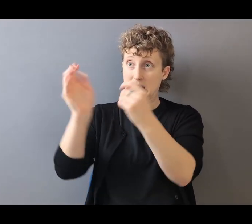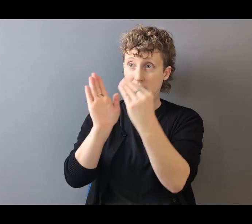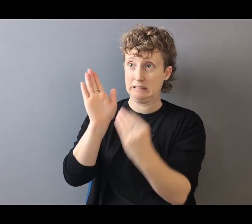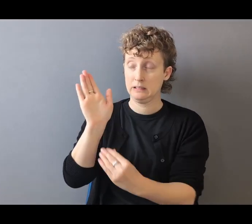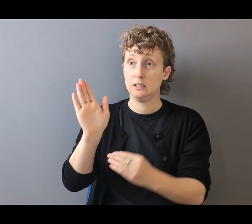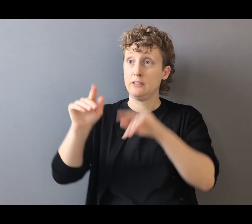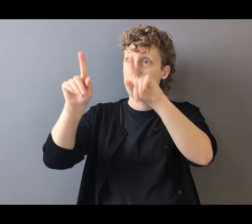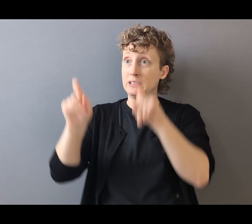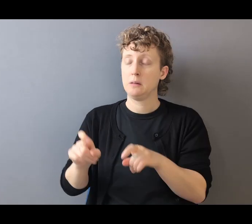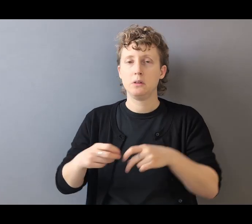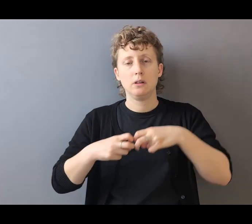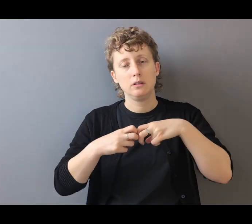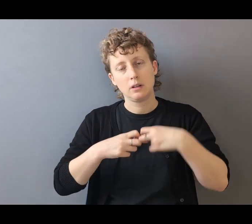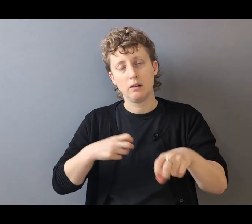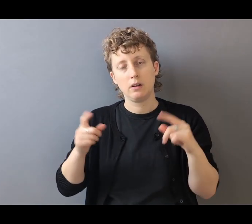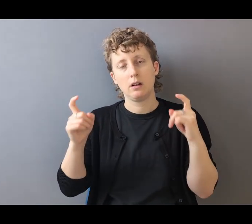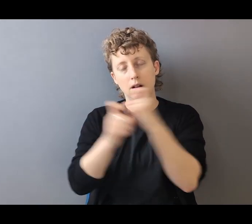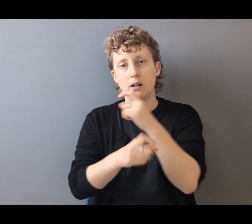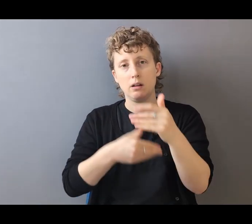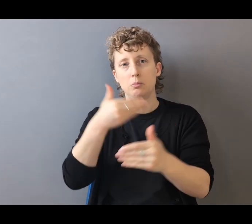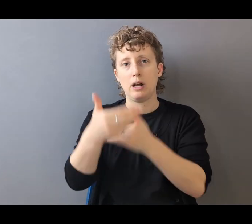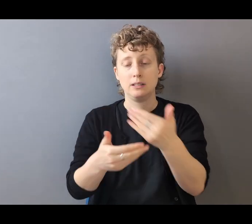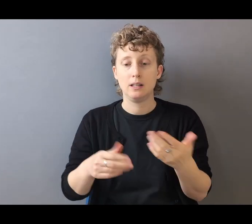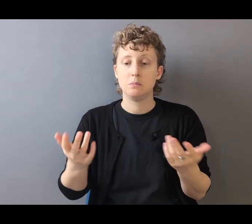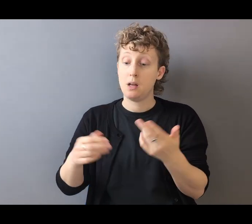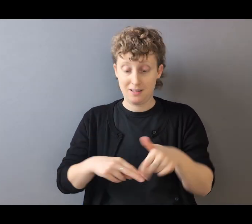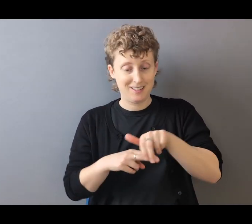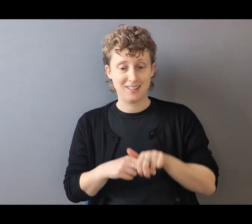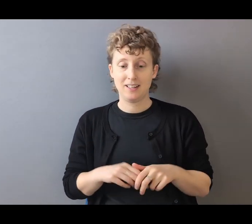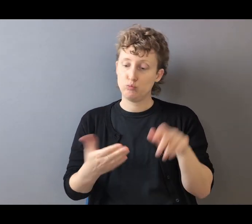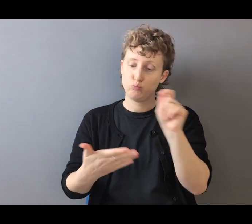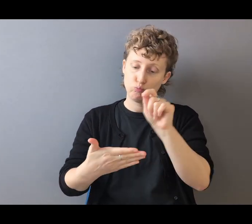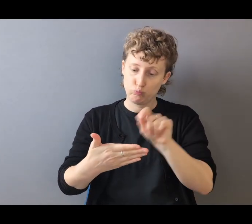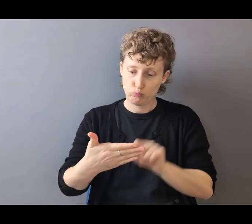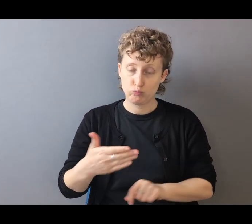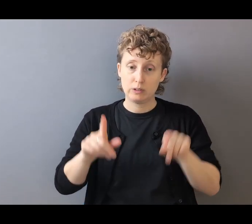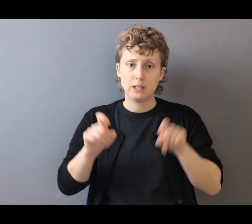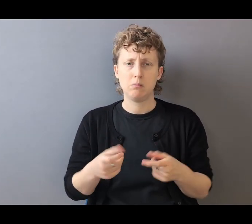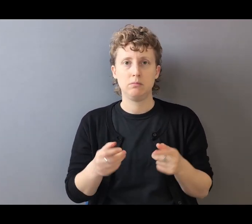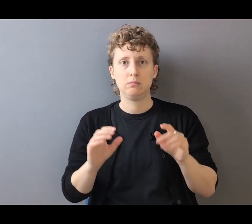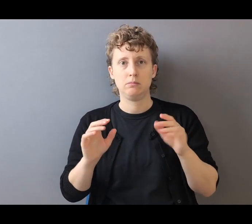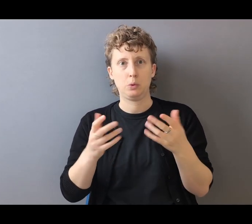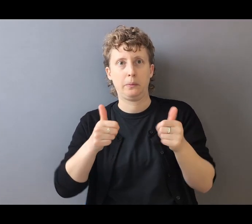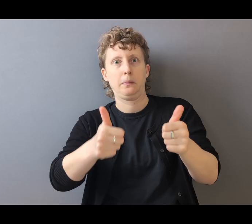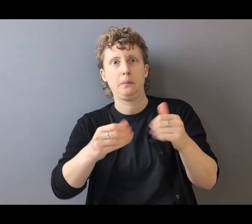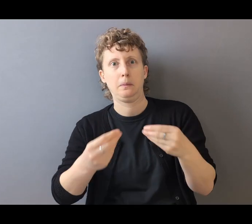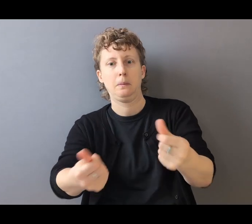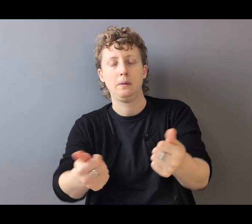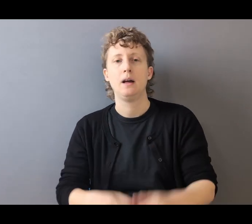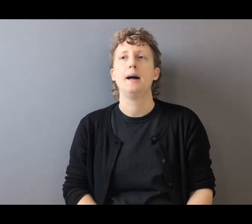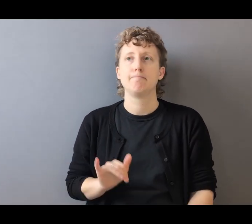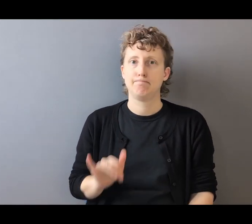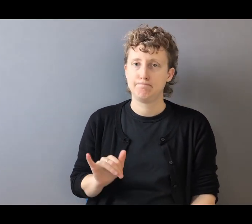we haven't really succeeded. So this is kind of new, not new criticism, but important. And I think